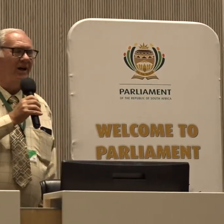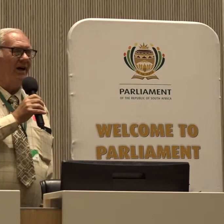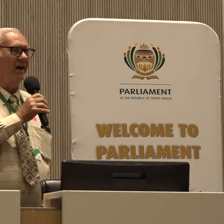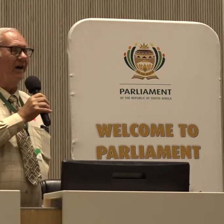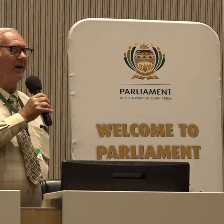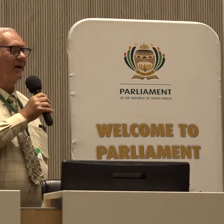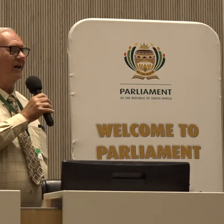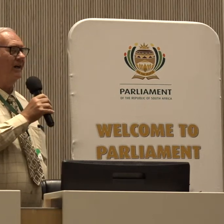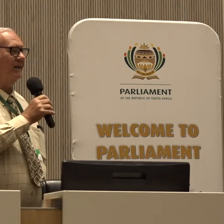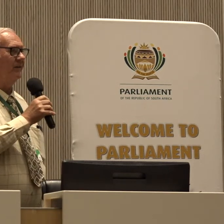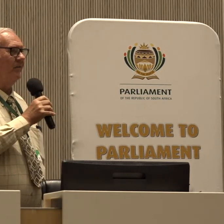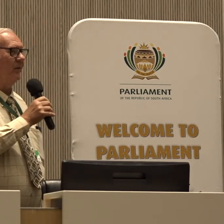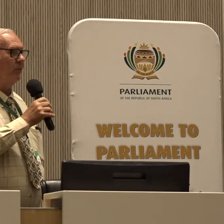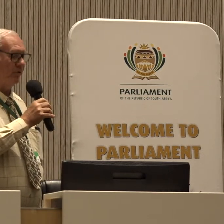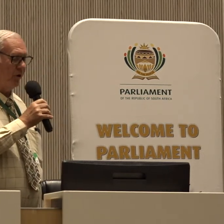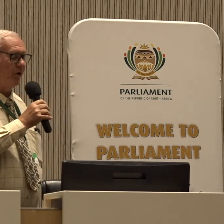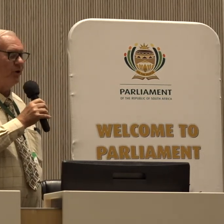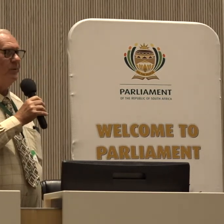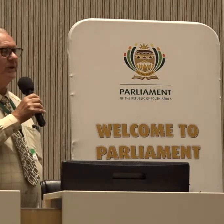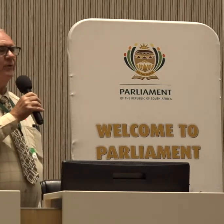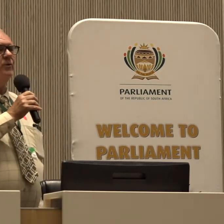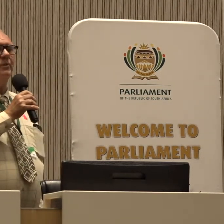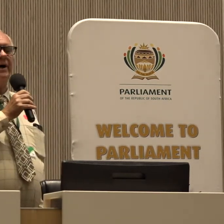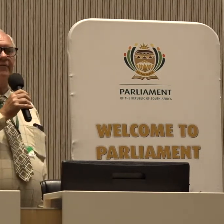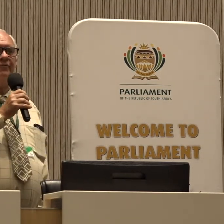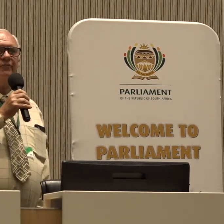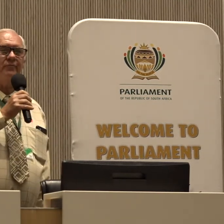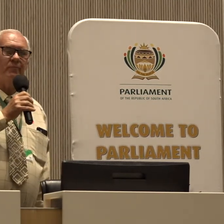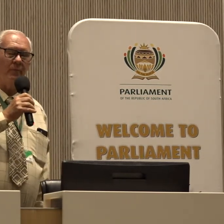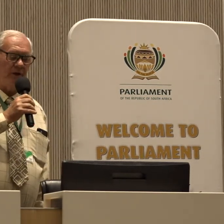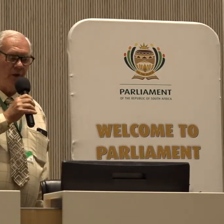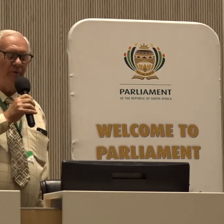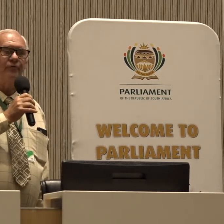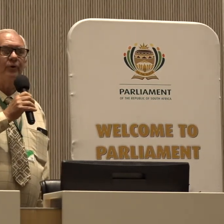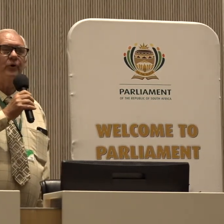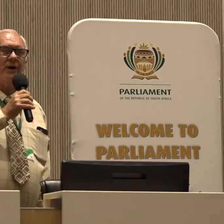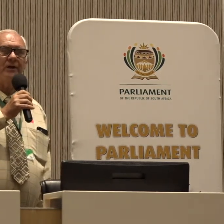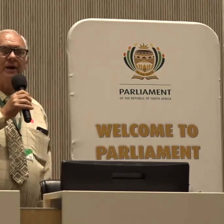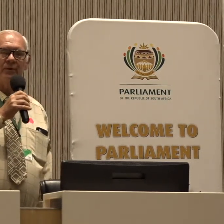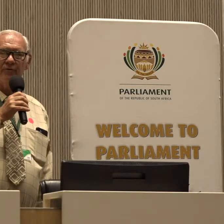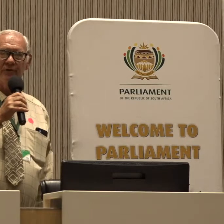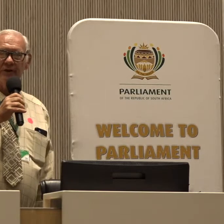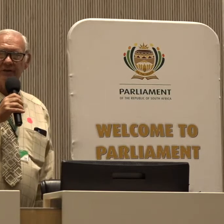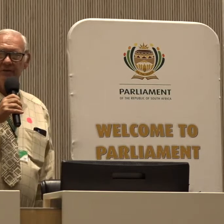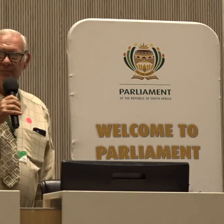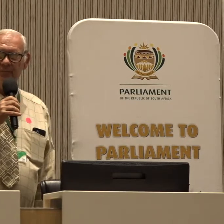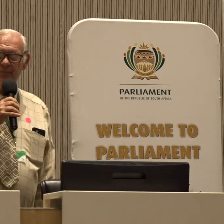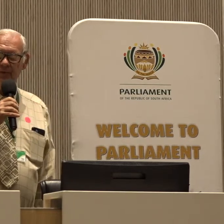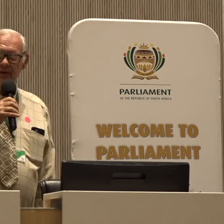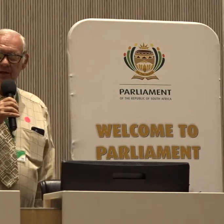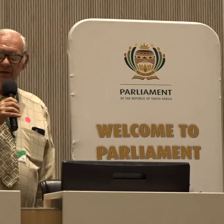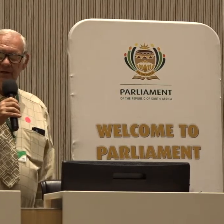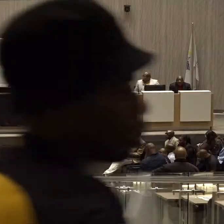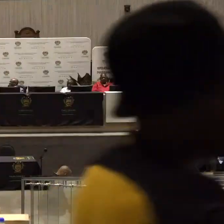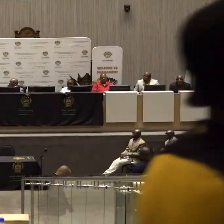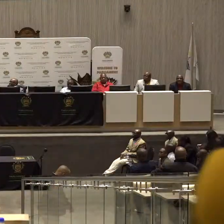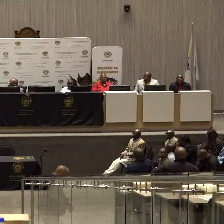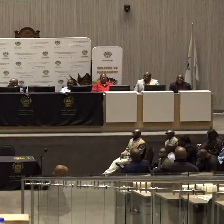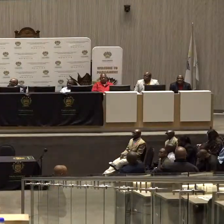this portfolio committee whom I've known for quite a number of years